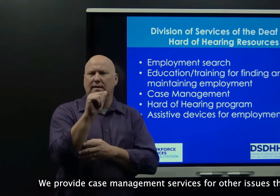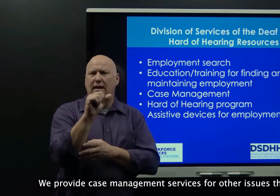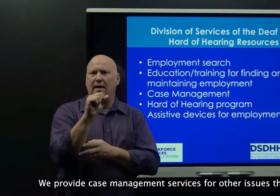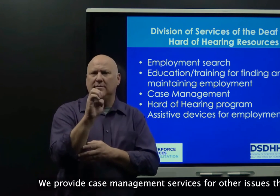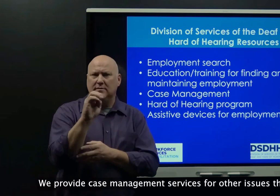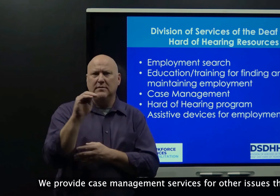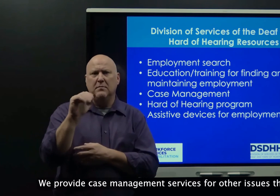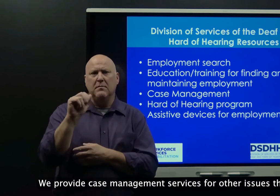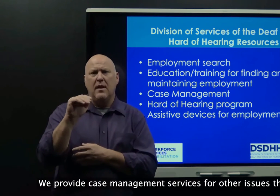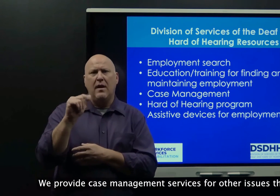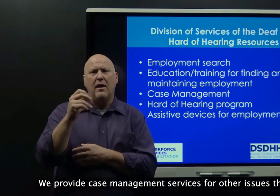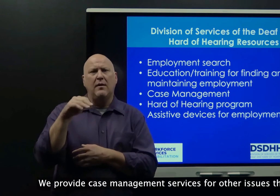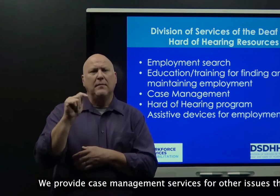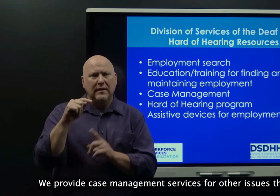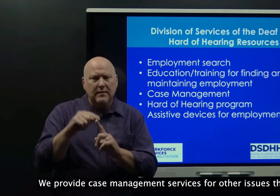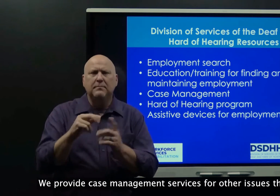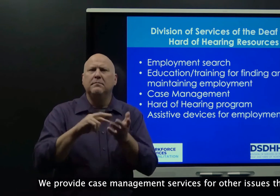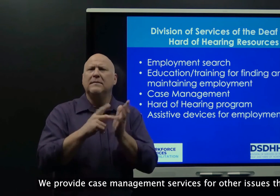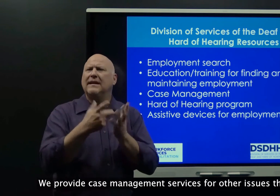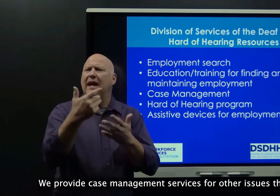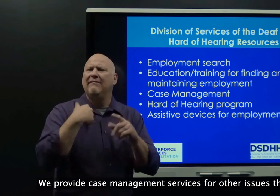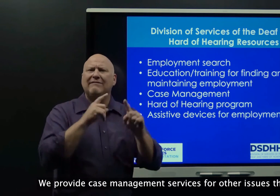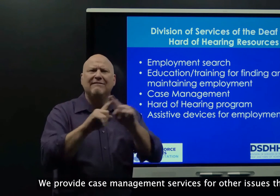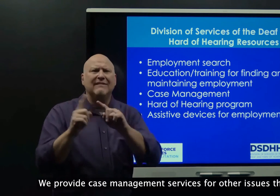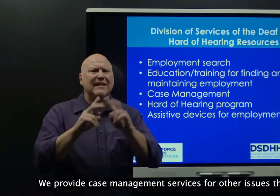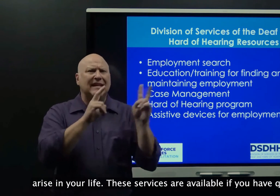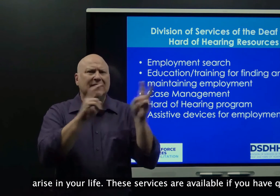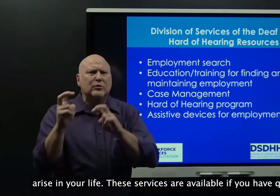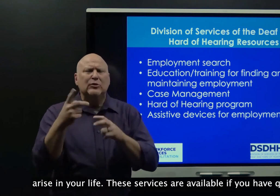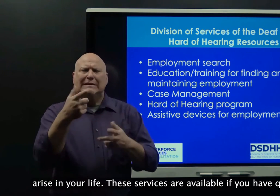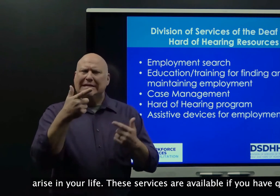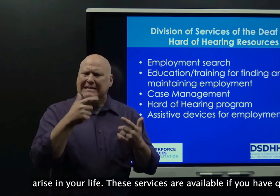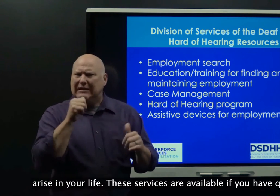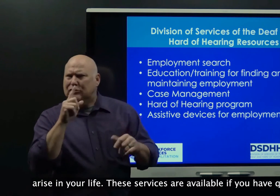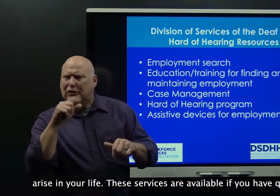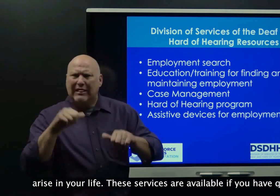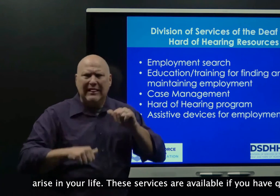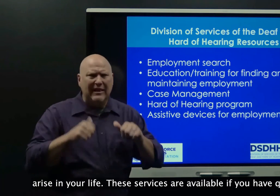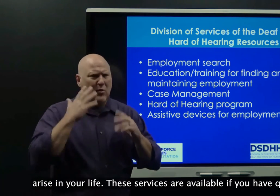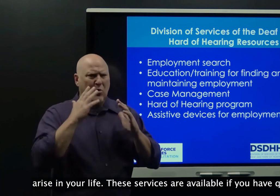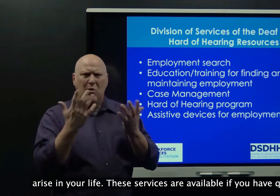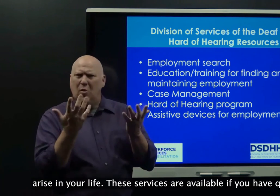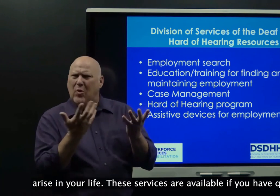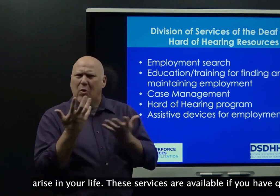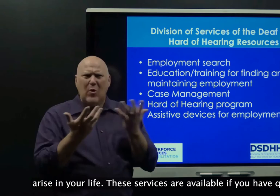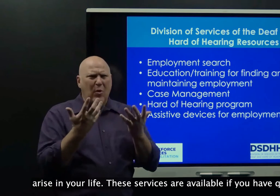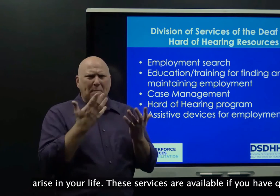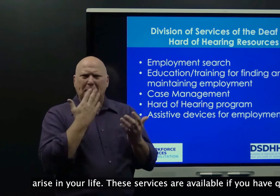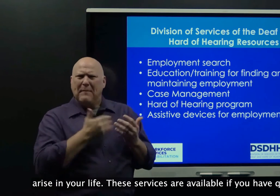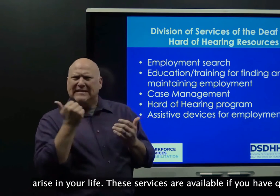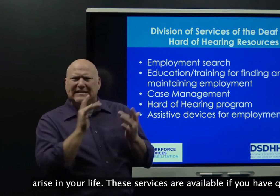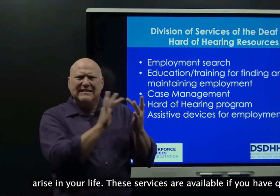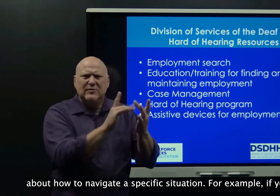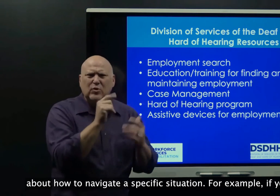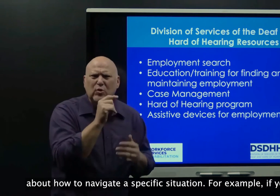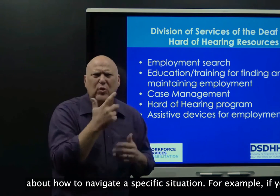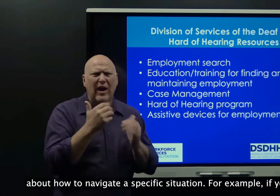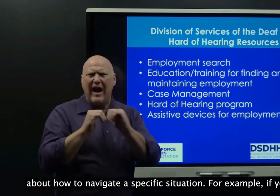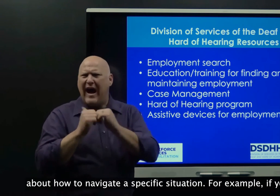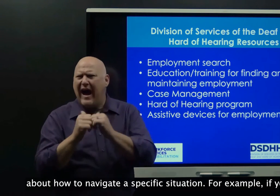We provide case management services for other issues that may arise in your life. These services are available if you have questions about how to navigate a